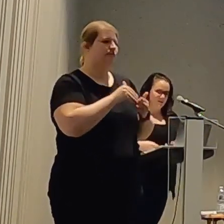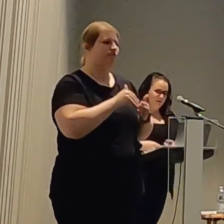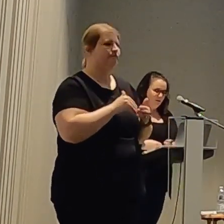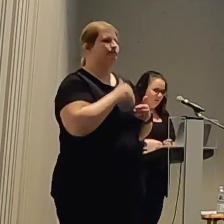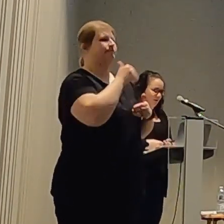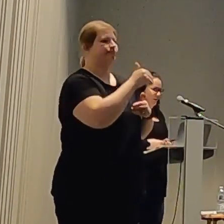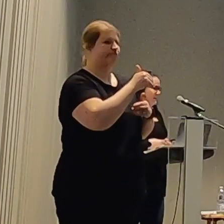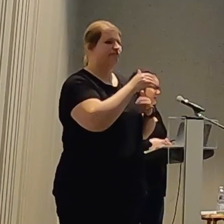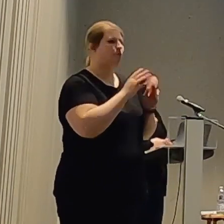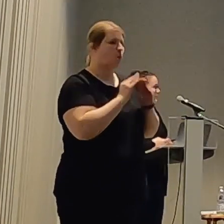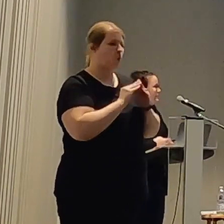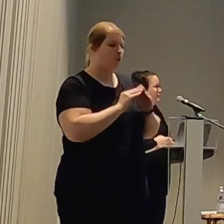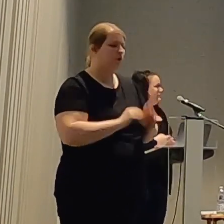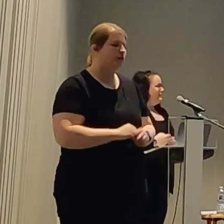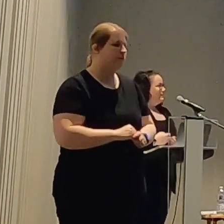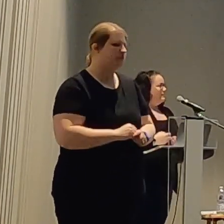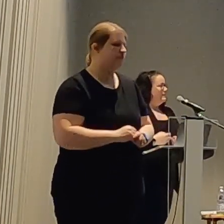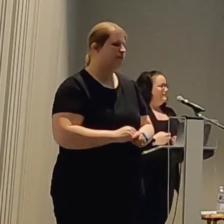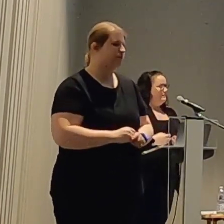beyond.